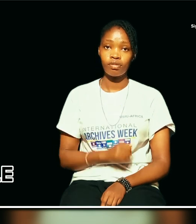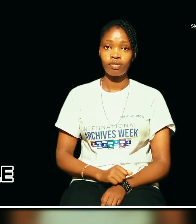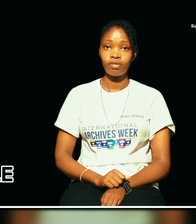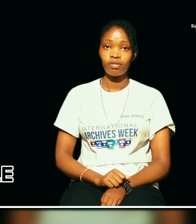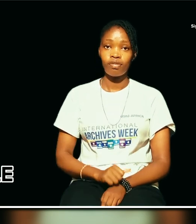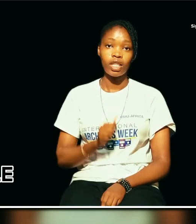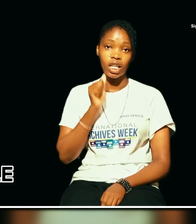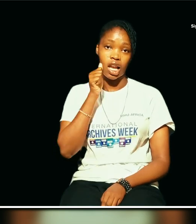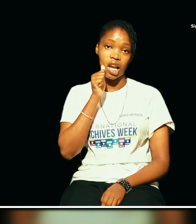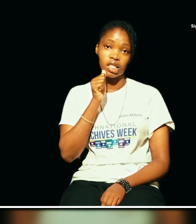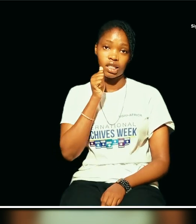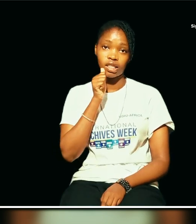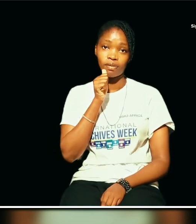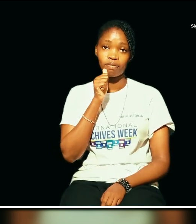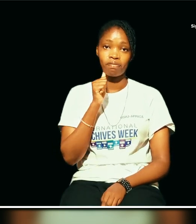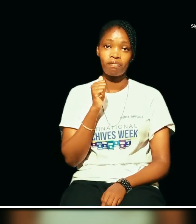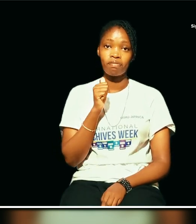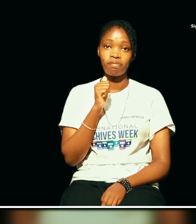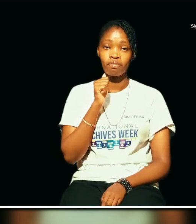aunt,